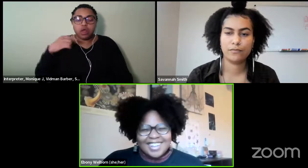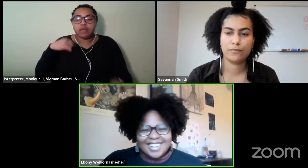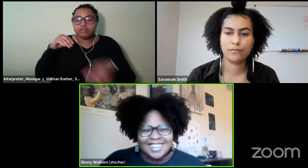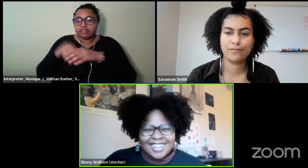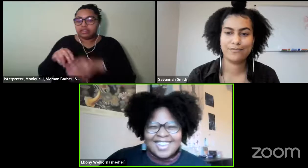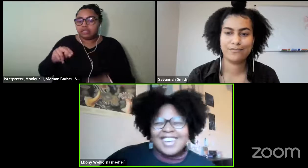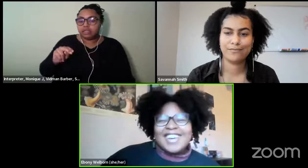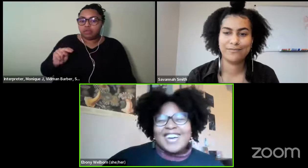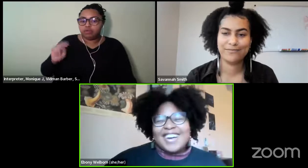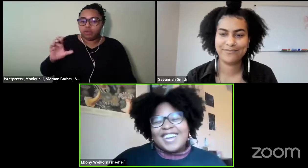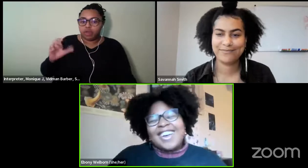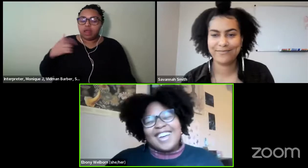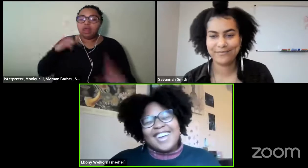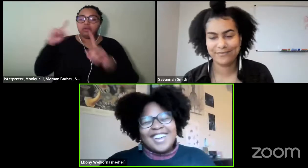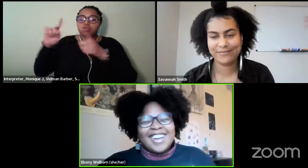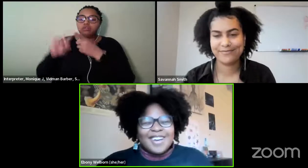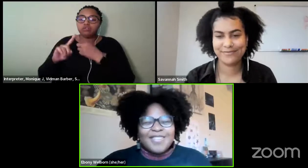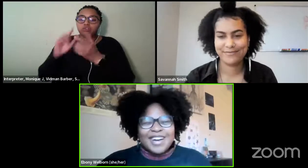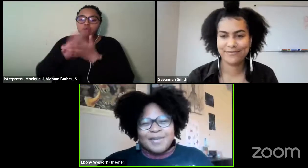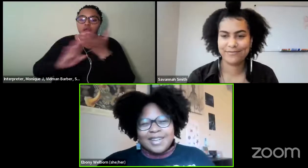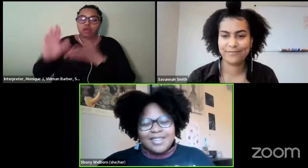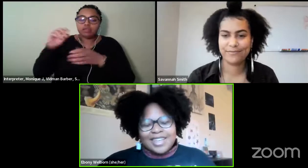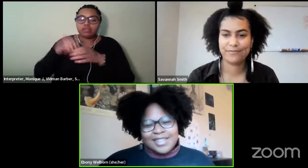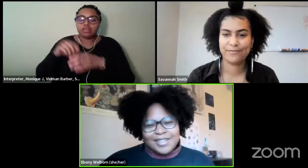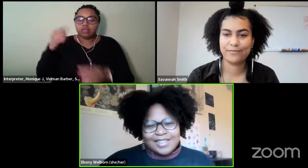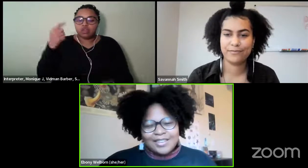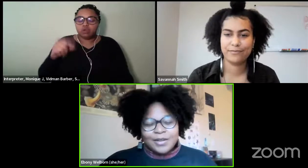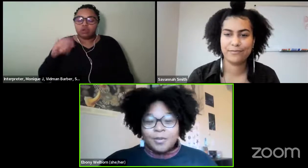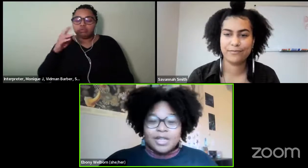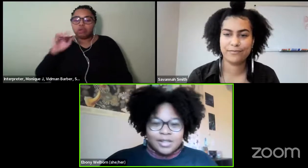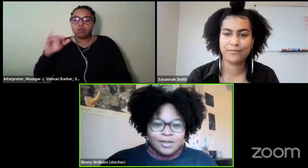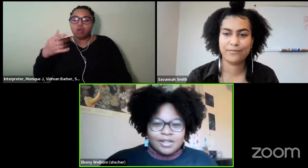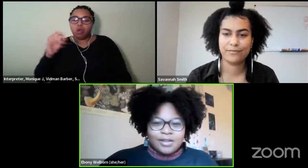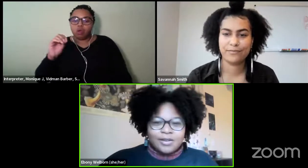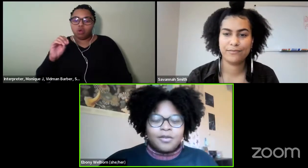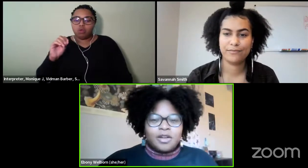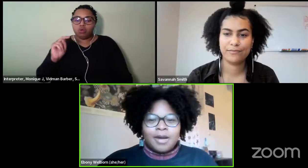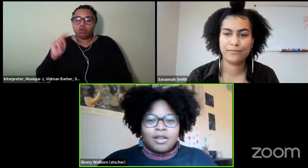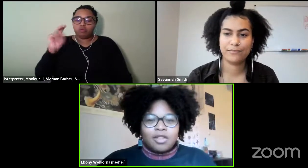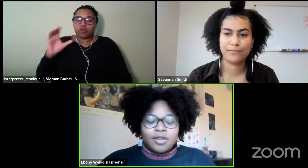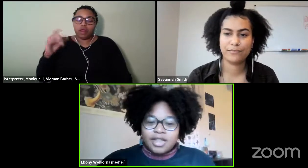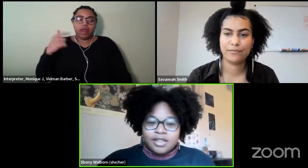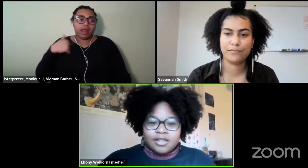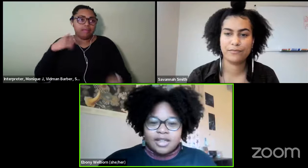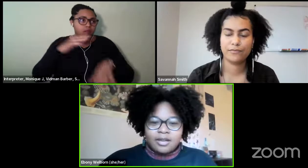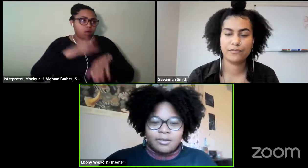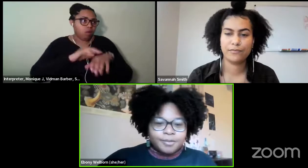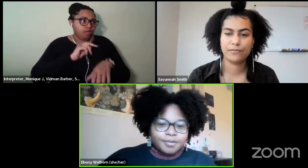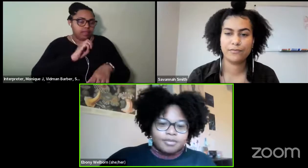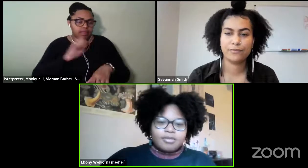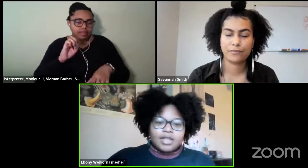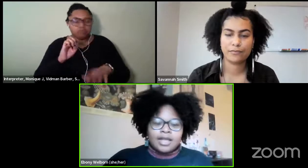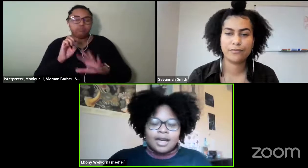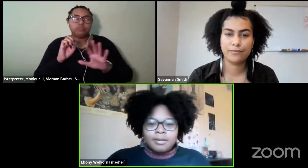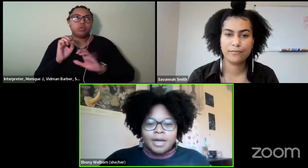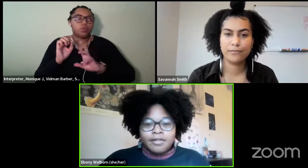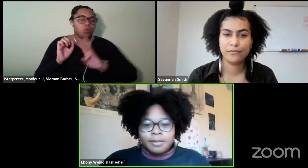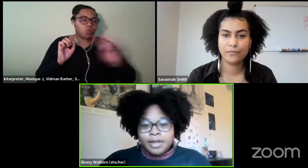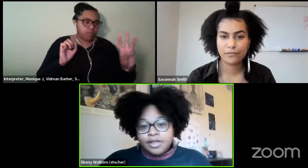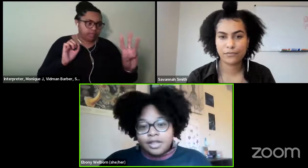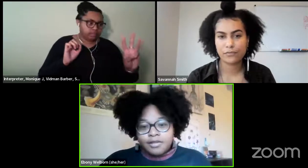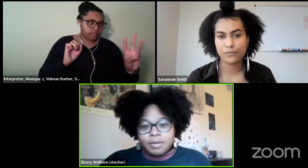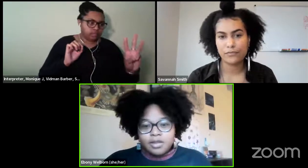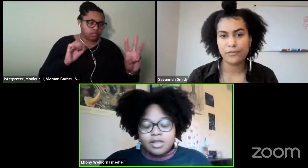North Carolina. I've been on the East Coast or on the West Coast, though, for about 3 years now.